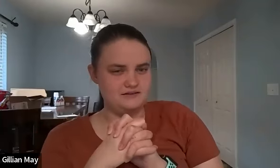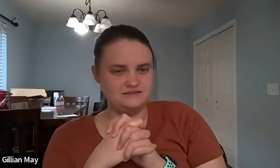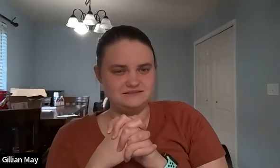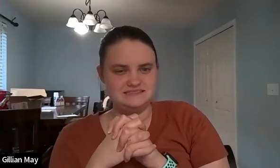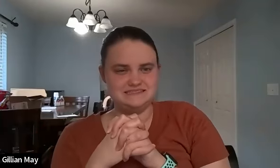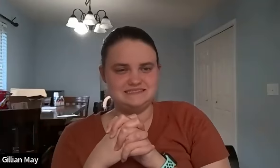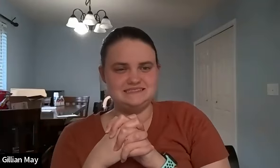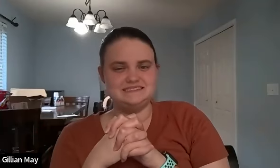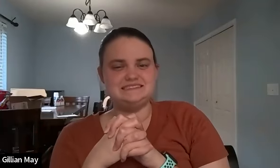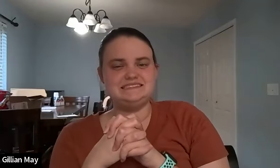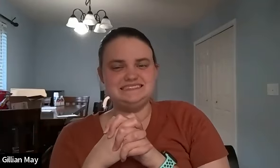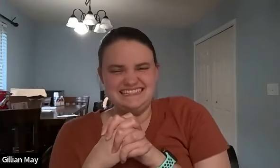bear,